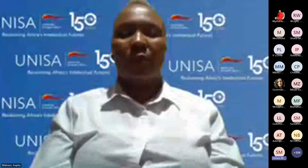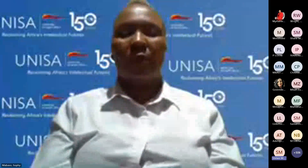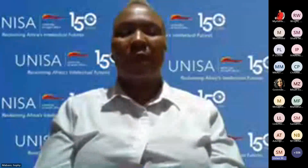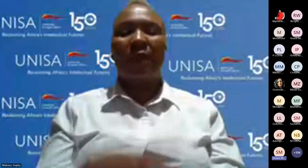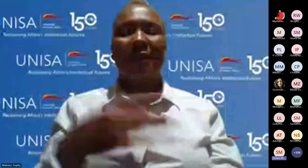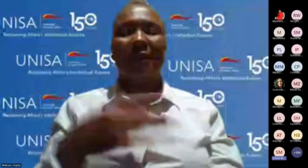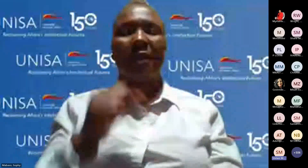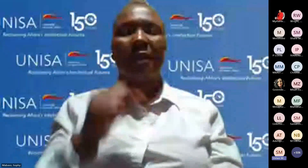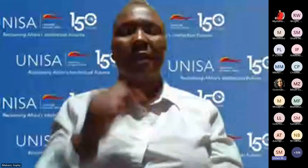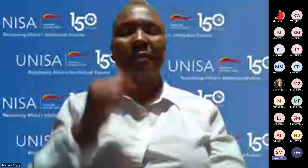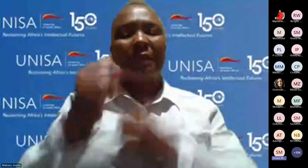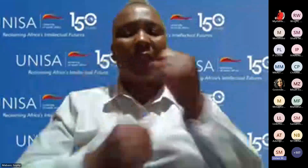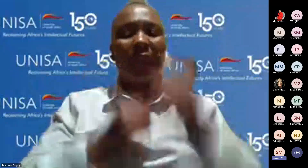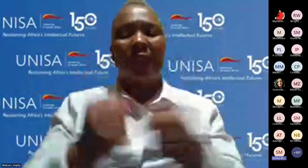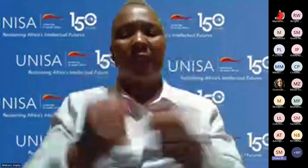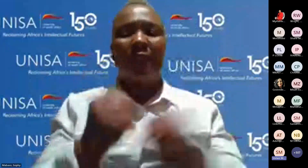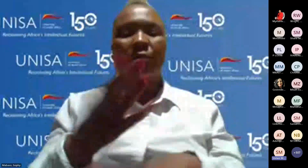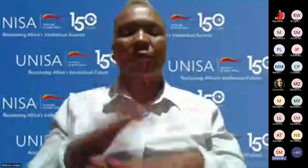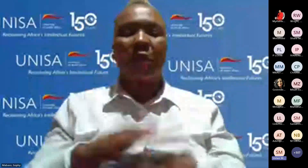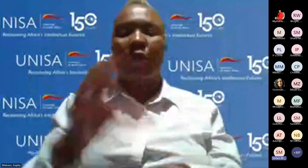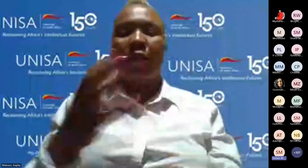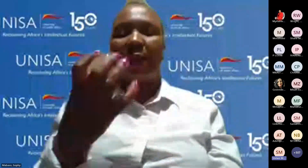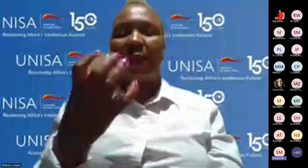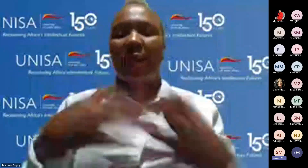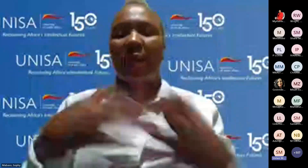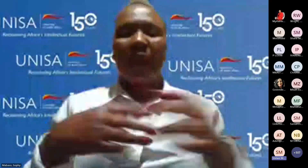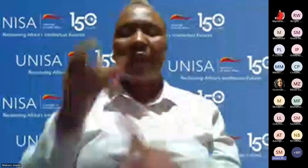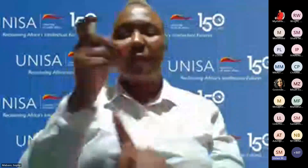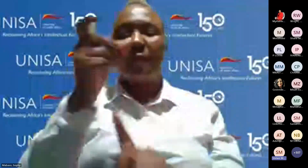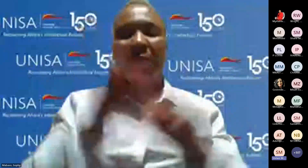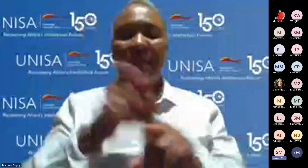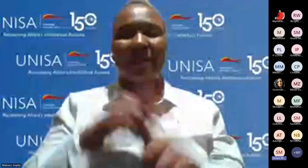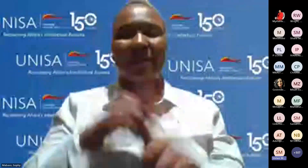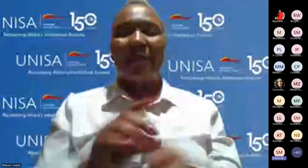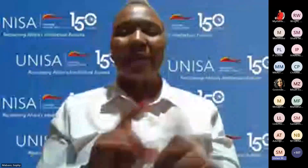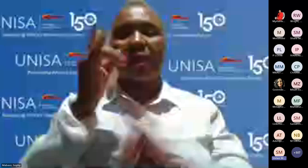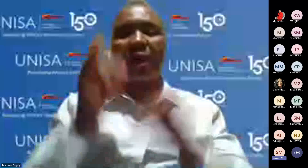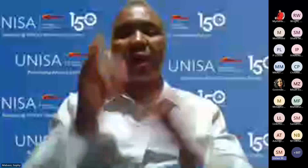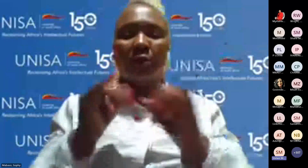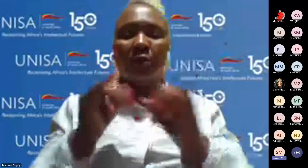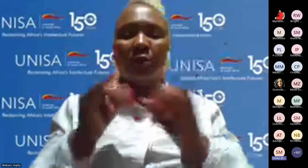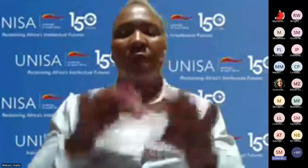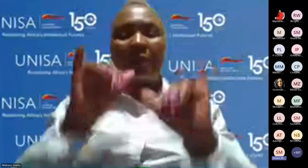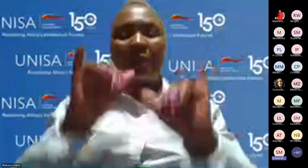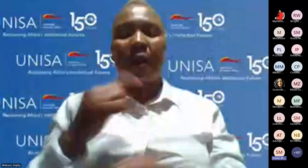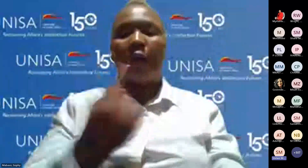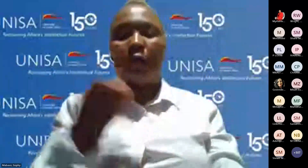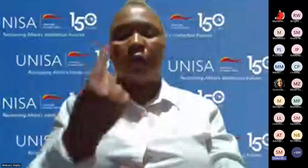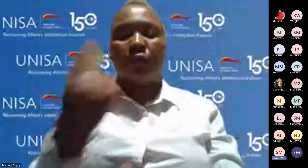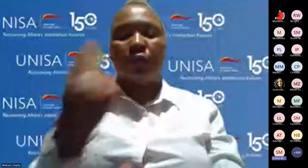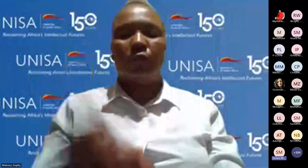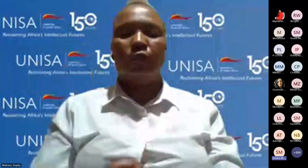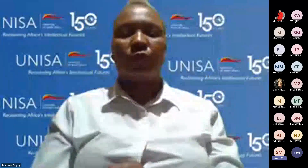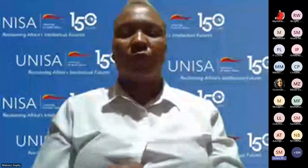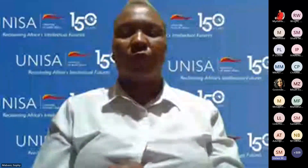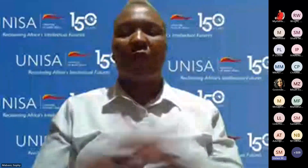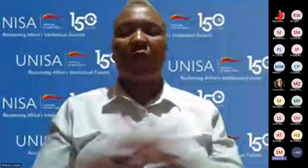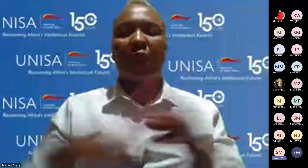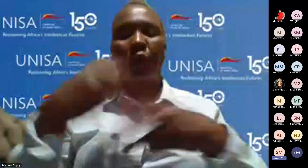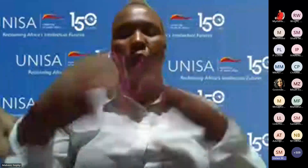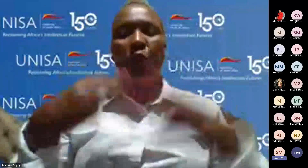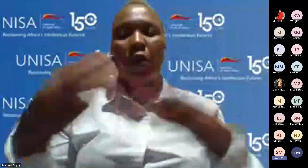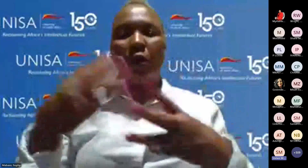struggling a lot, and I don't have anyone in this town, so I'm alone here. And the work also